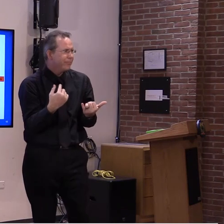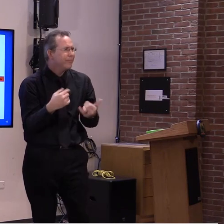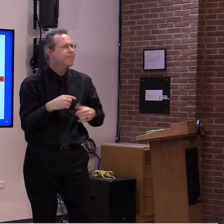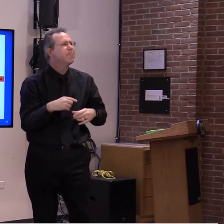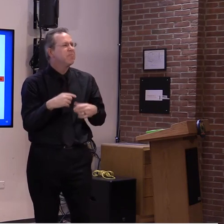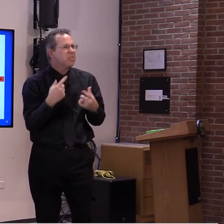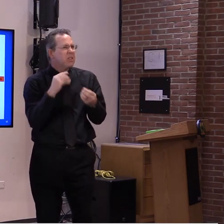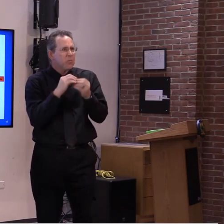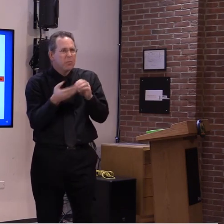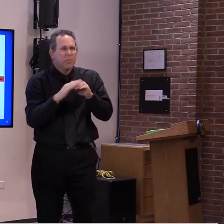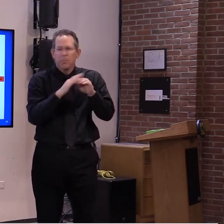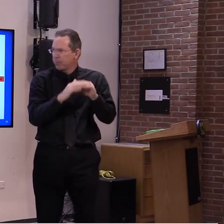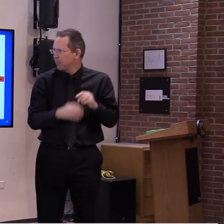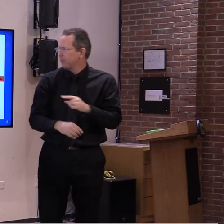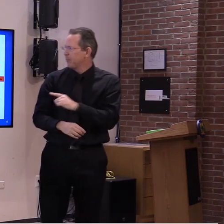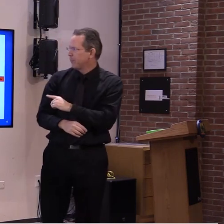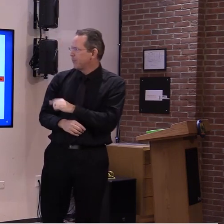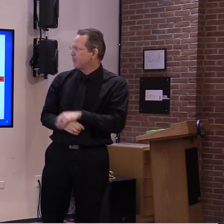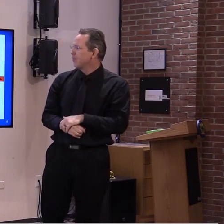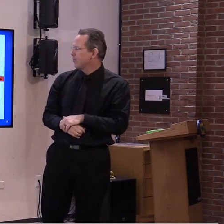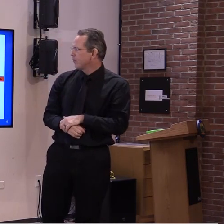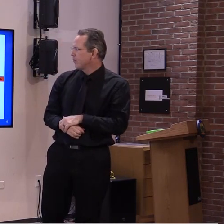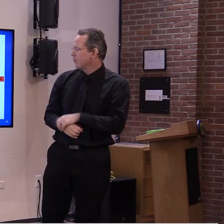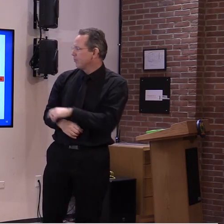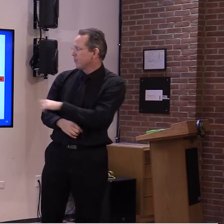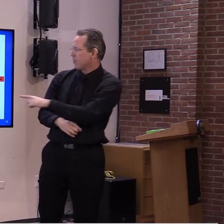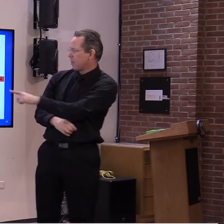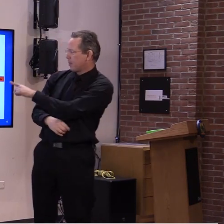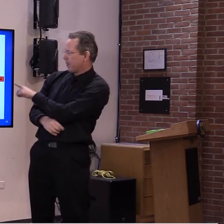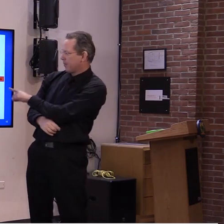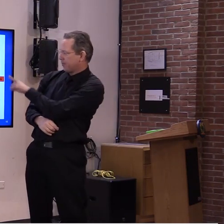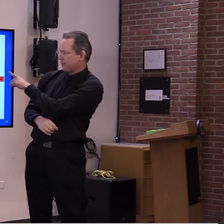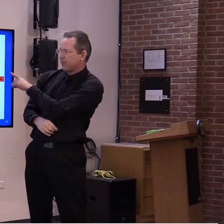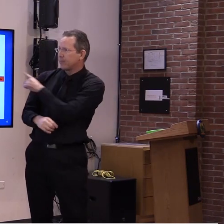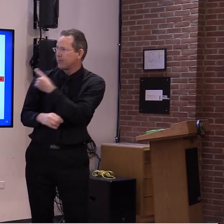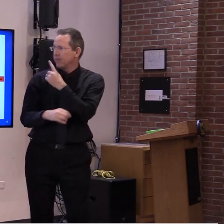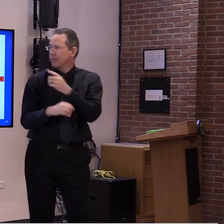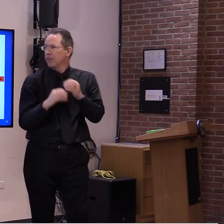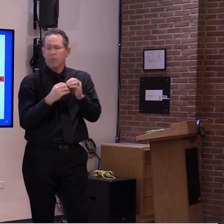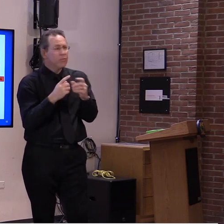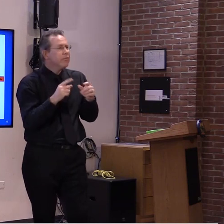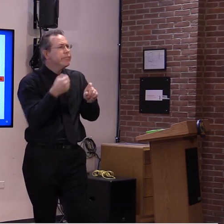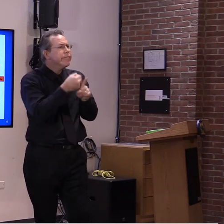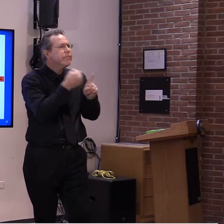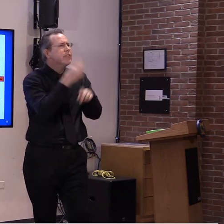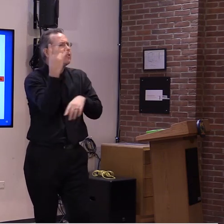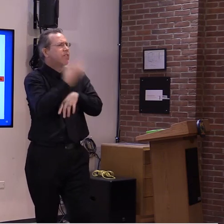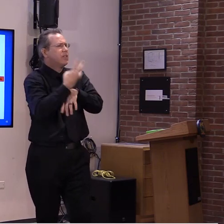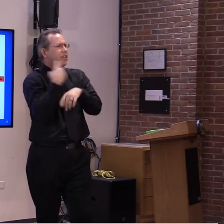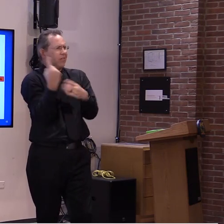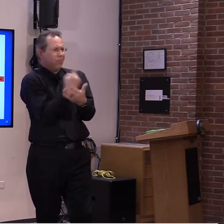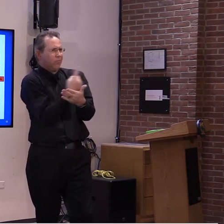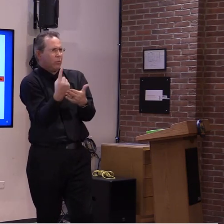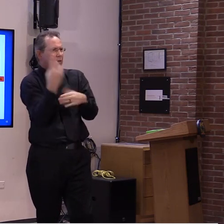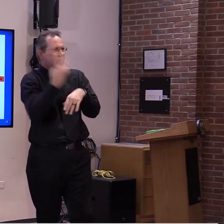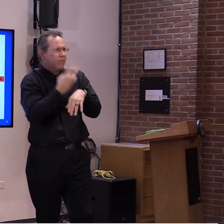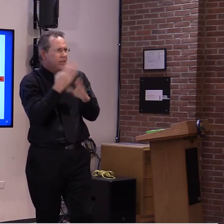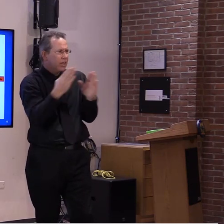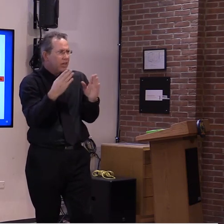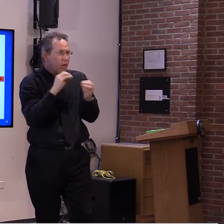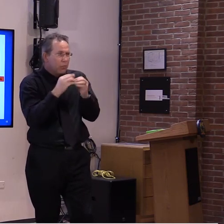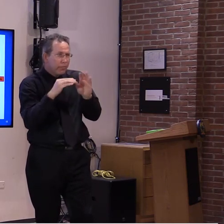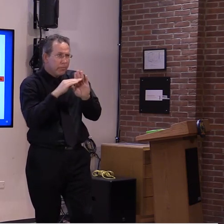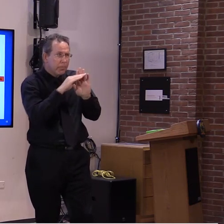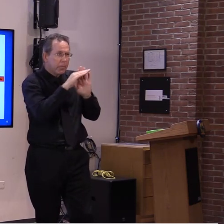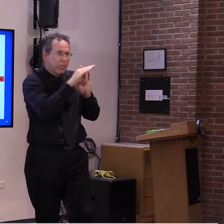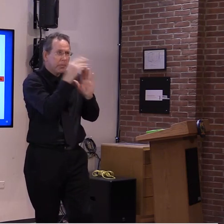And as we start the new year, we are seeing that our case growth has increased over the past week. We were averaging about 83 cases a week ago.